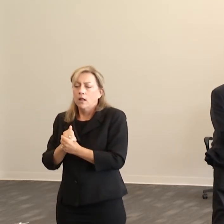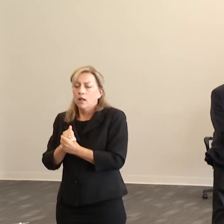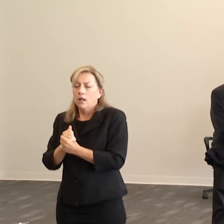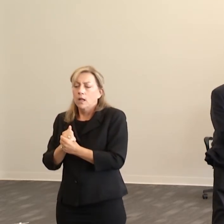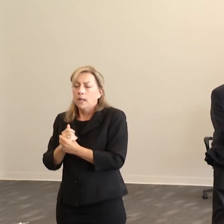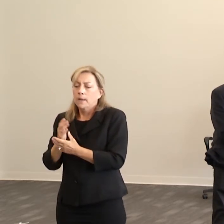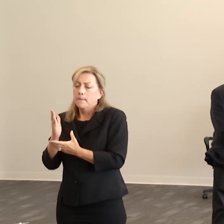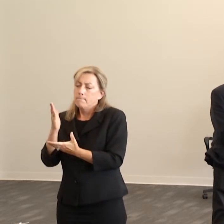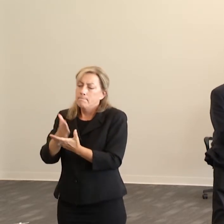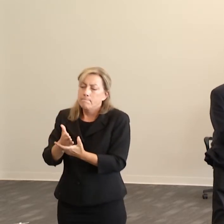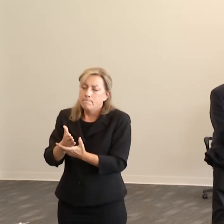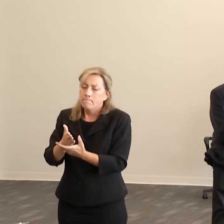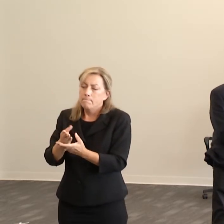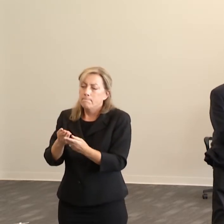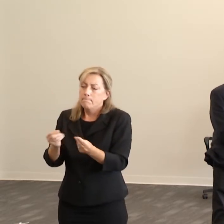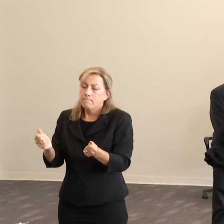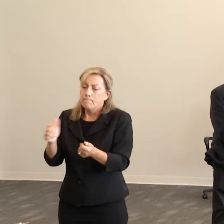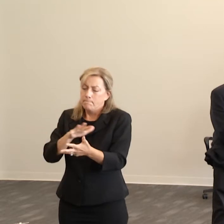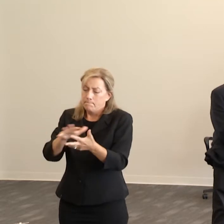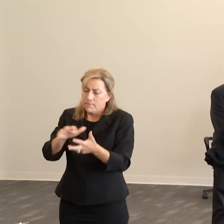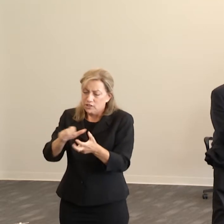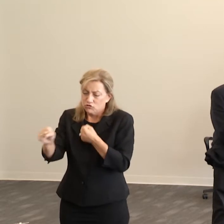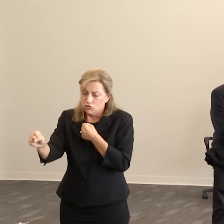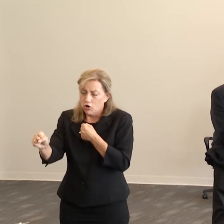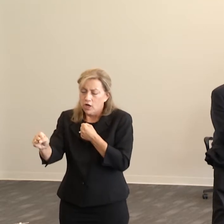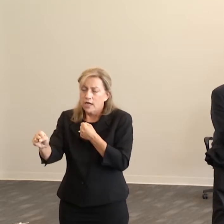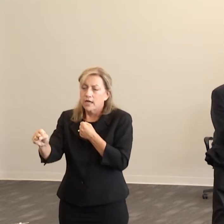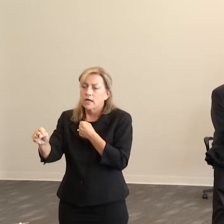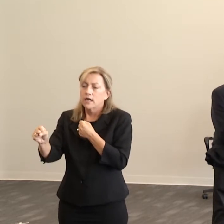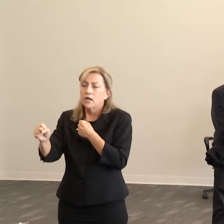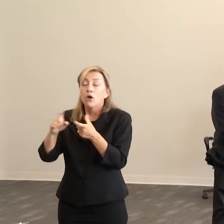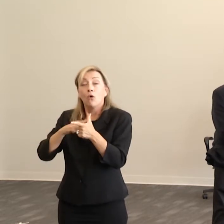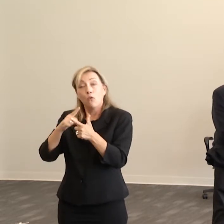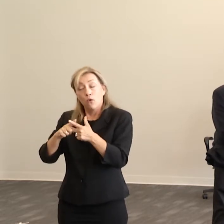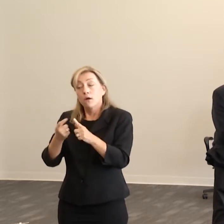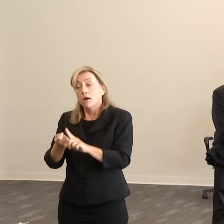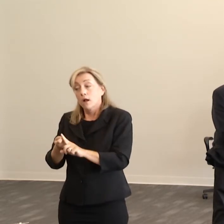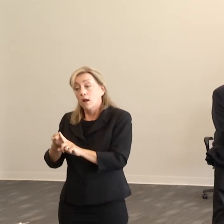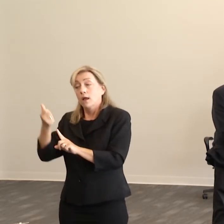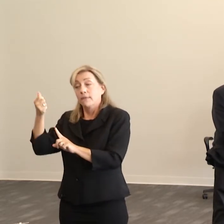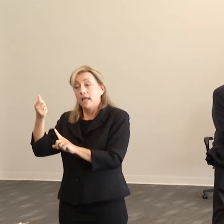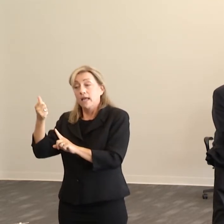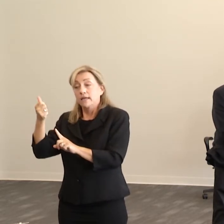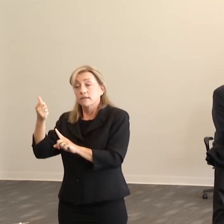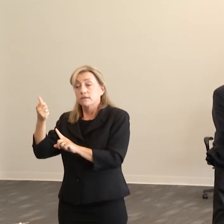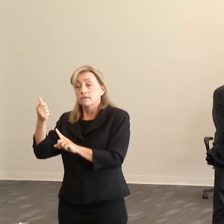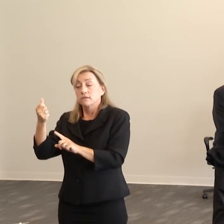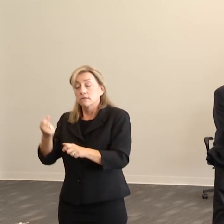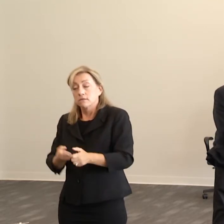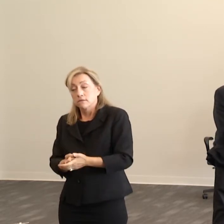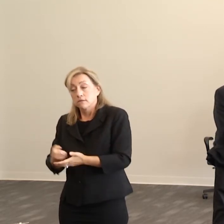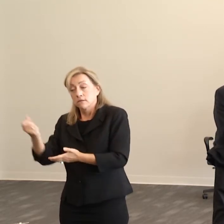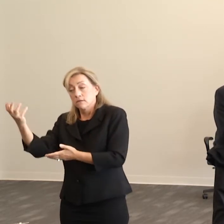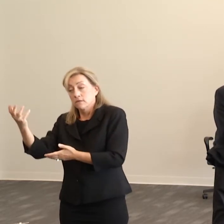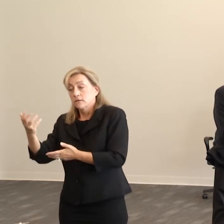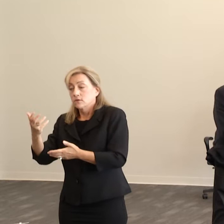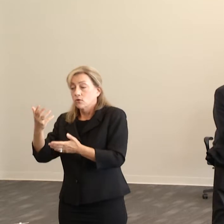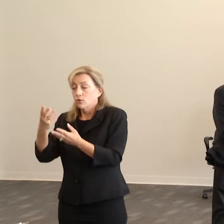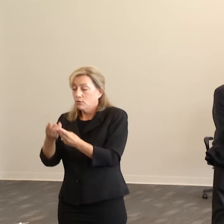eviscerate, destroy, or to eliminate in any way,